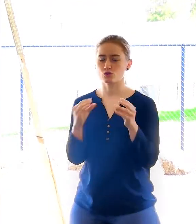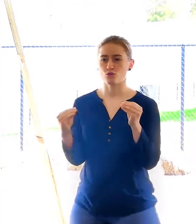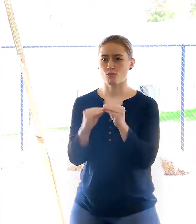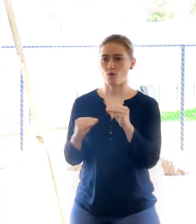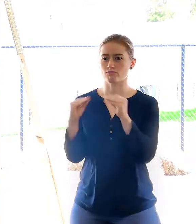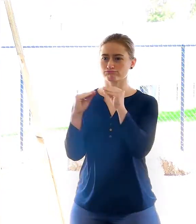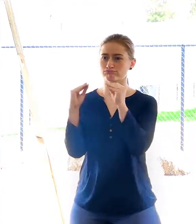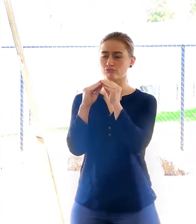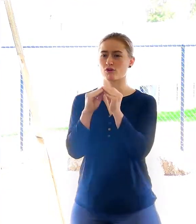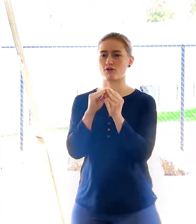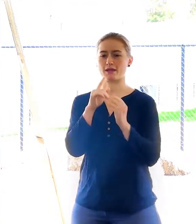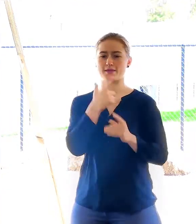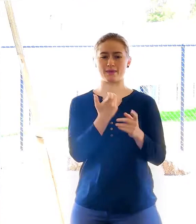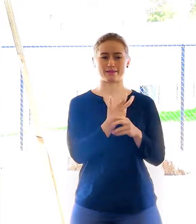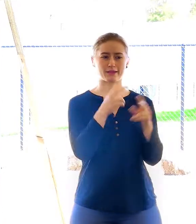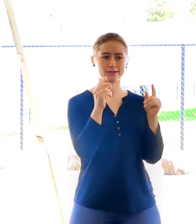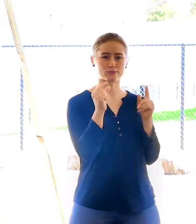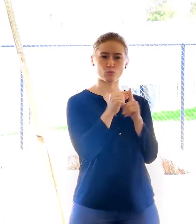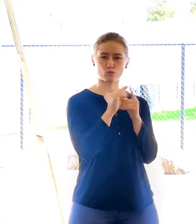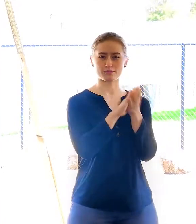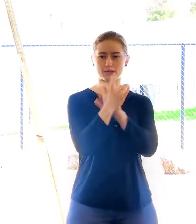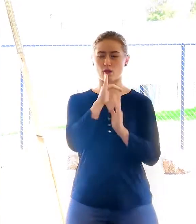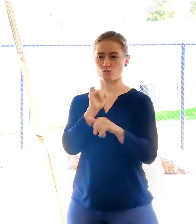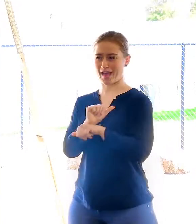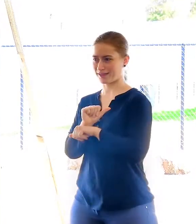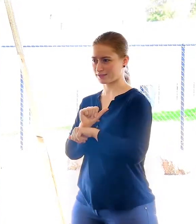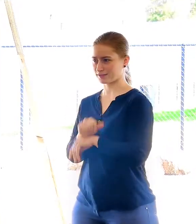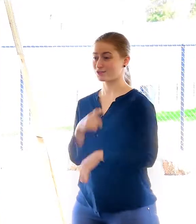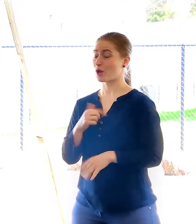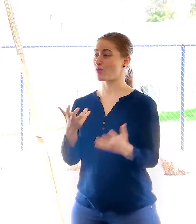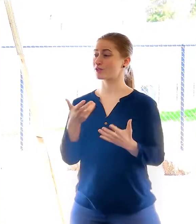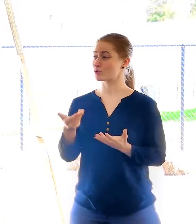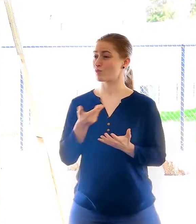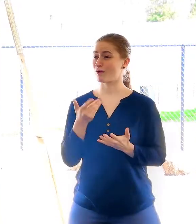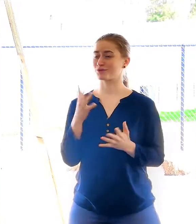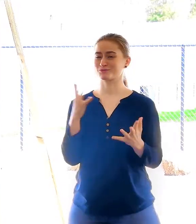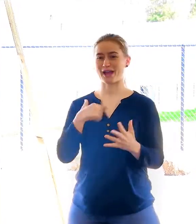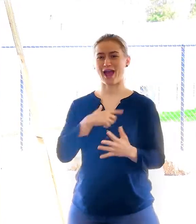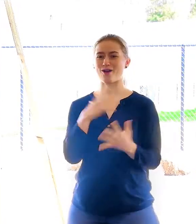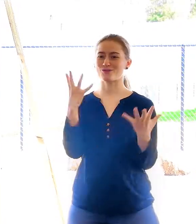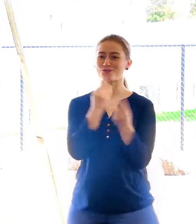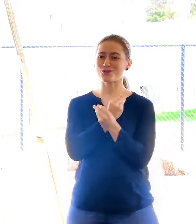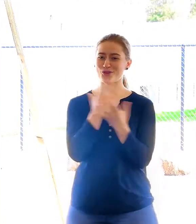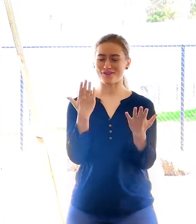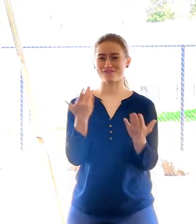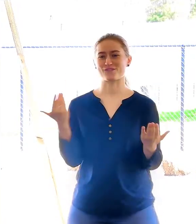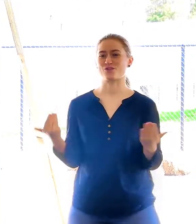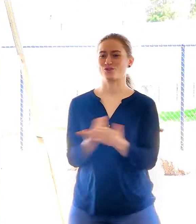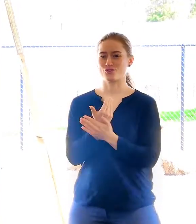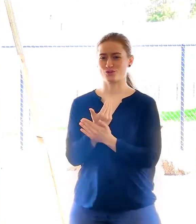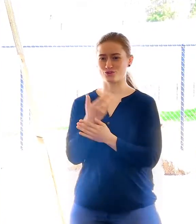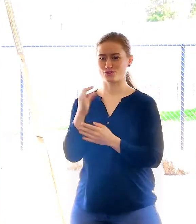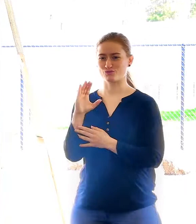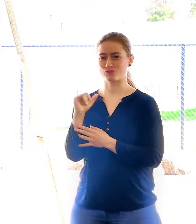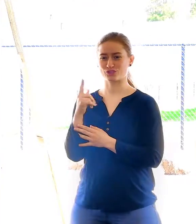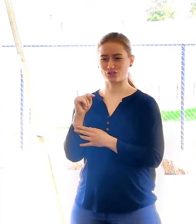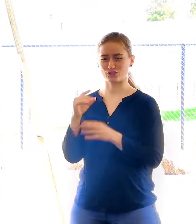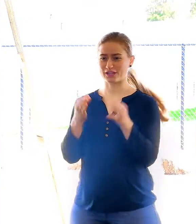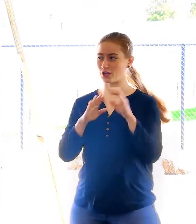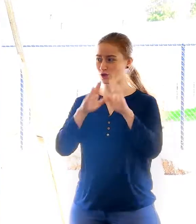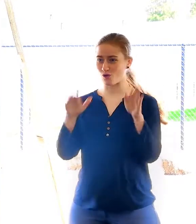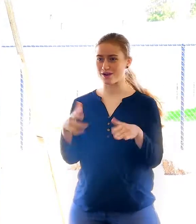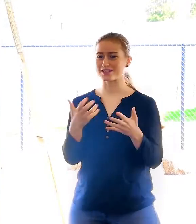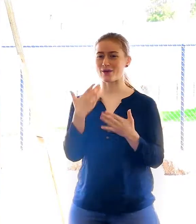rhetoric into reality. I'd like to welcome you to our beautiful new circuit courthouse, and again I want to